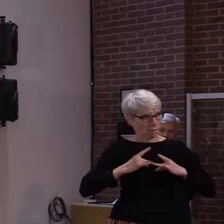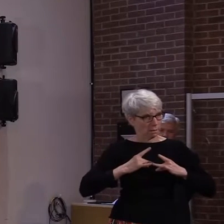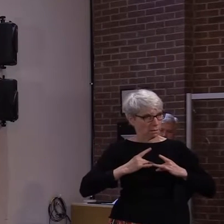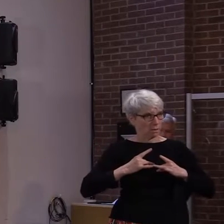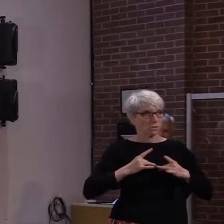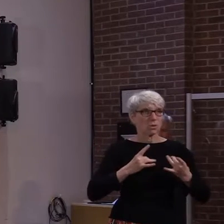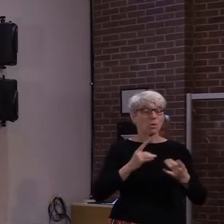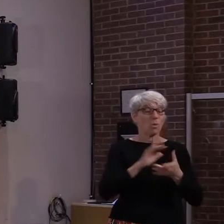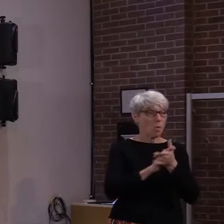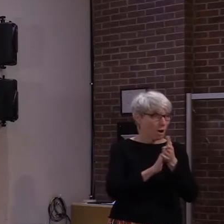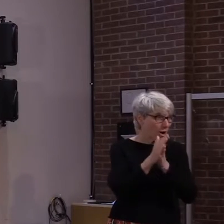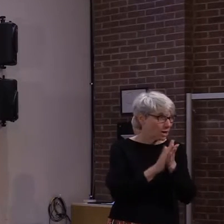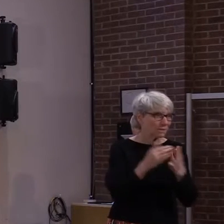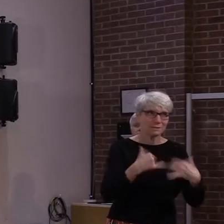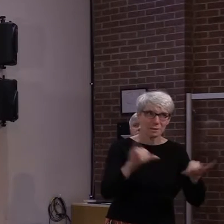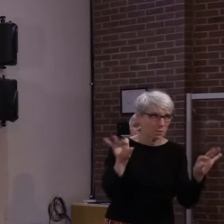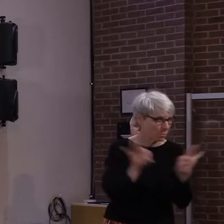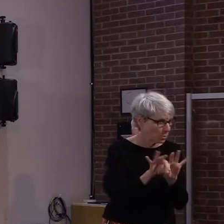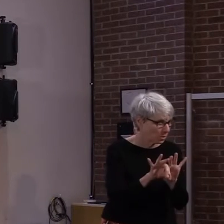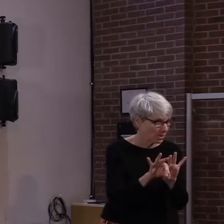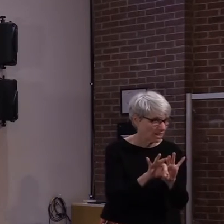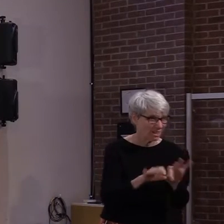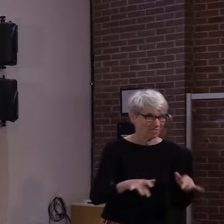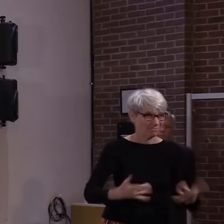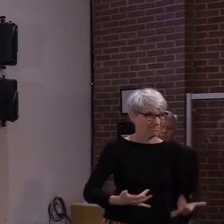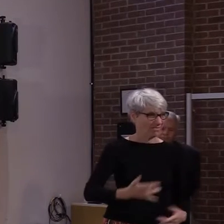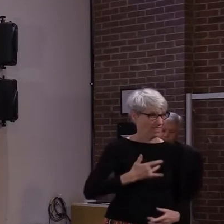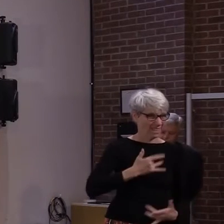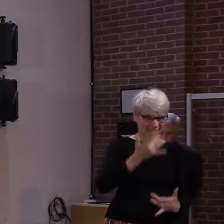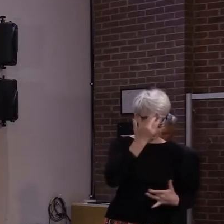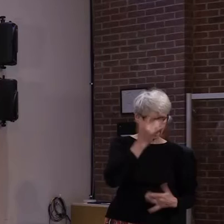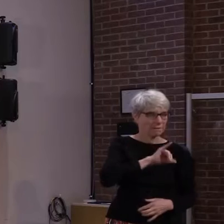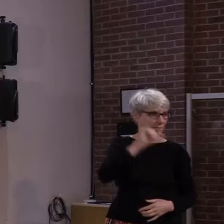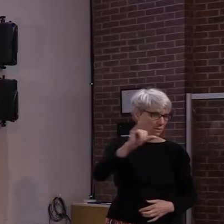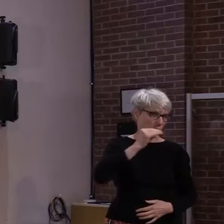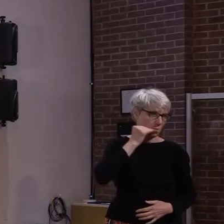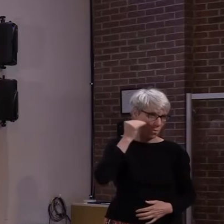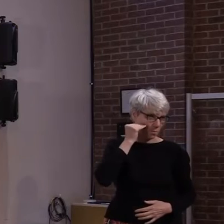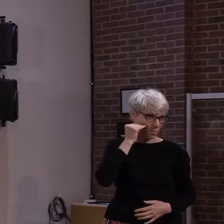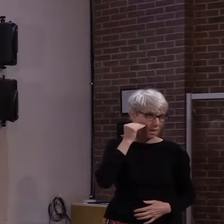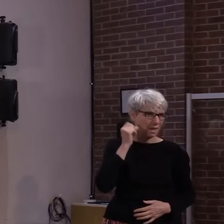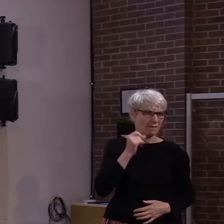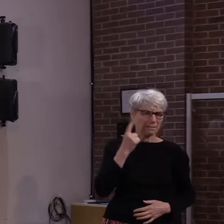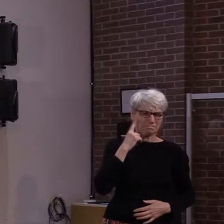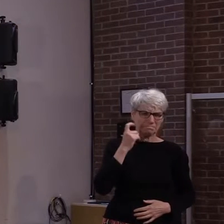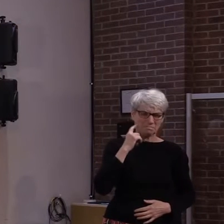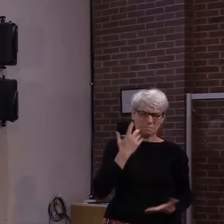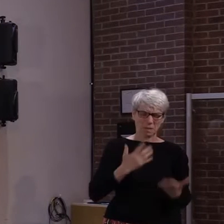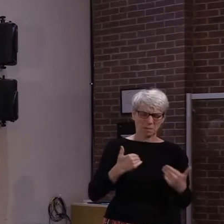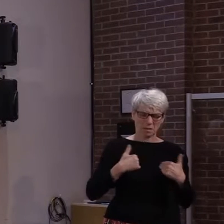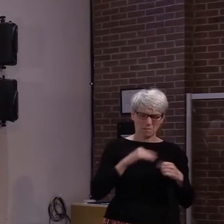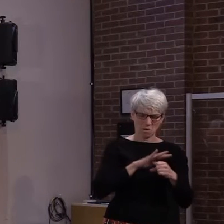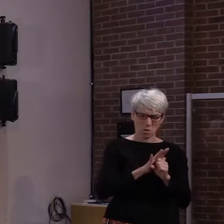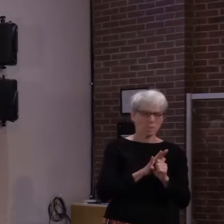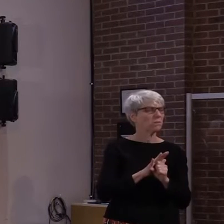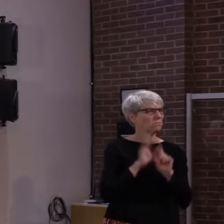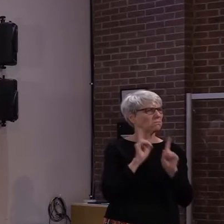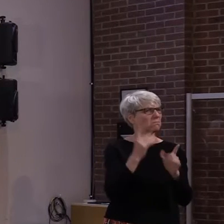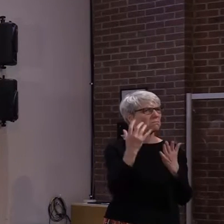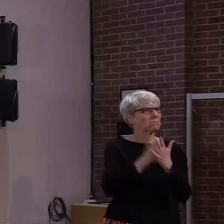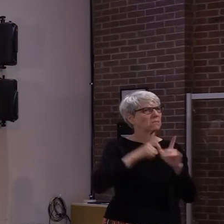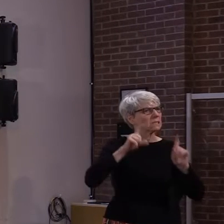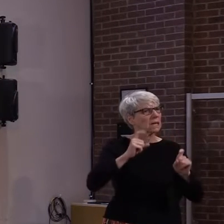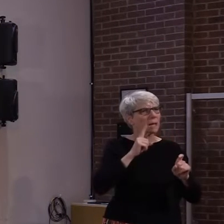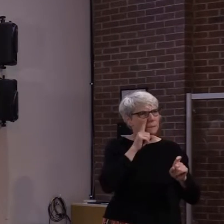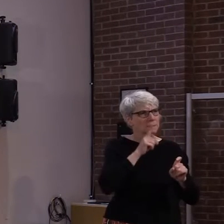regularly, stay home if you feel sick, and get tested if you have any symptoms. Consider wearing a mask indoors